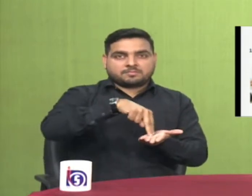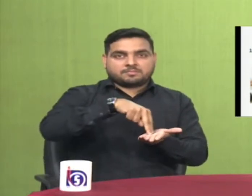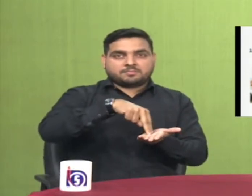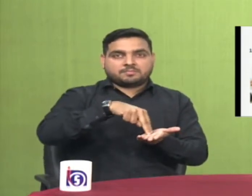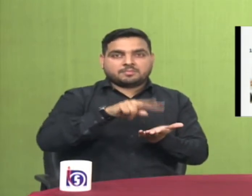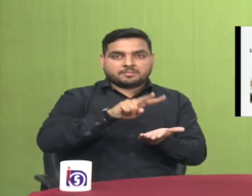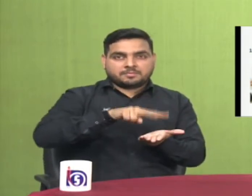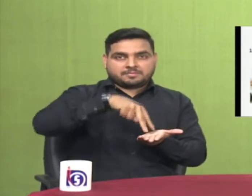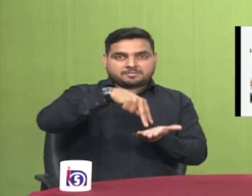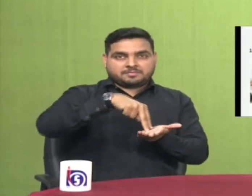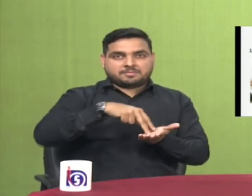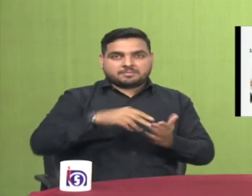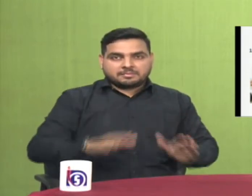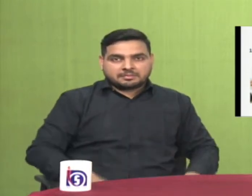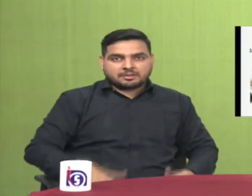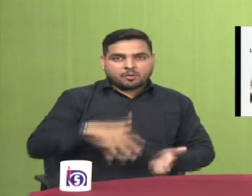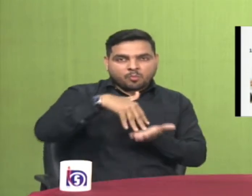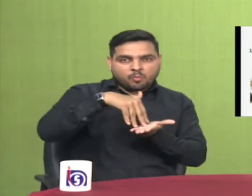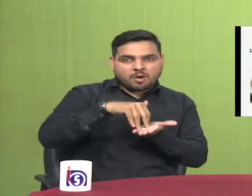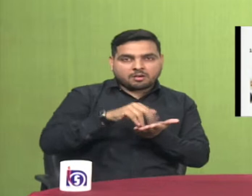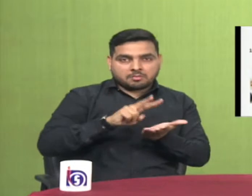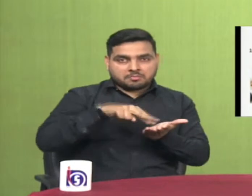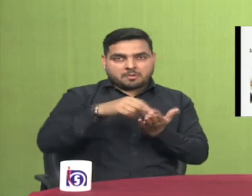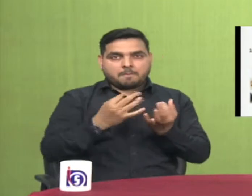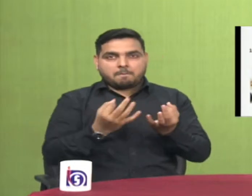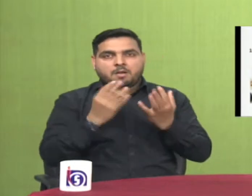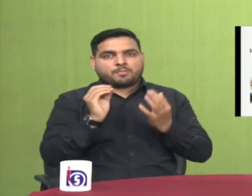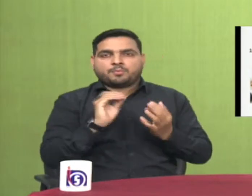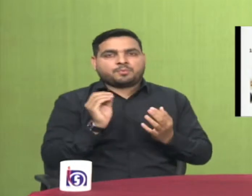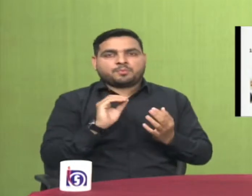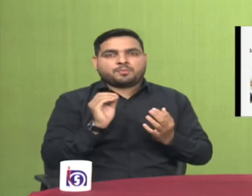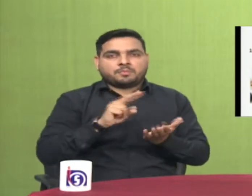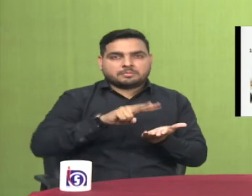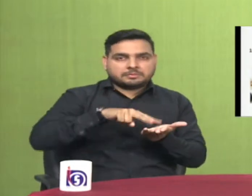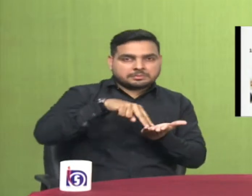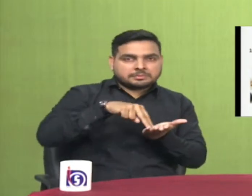where it stands with slight support,